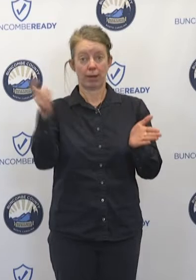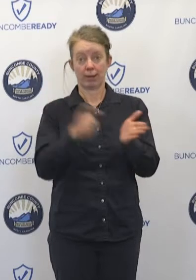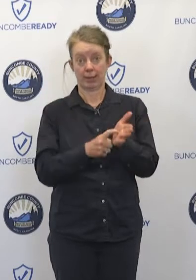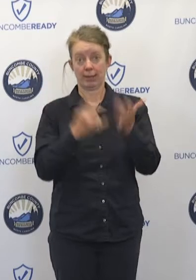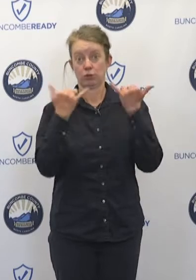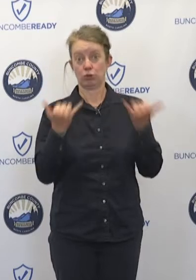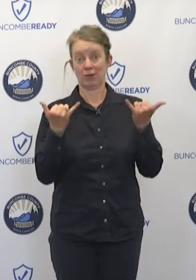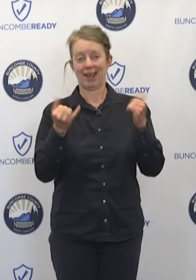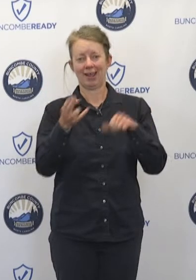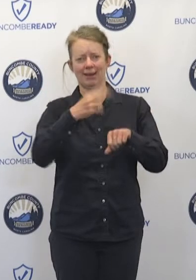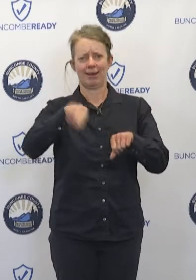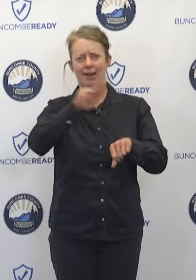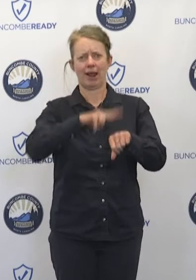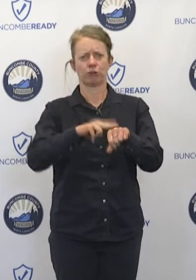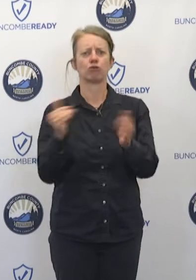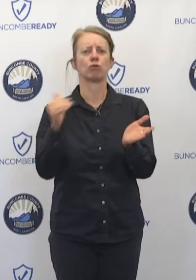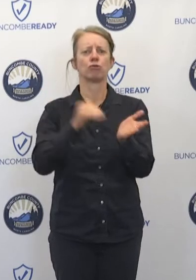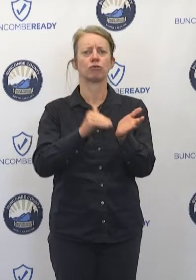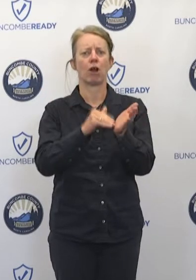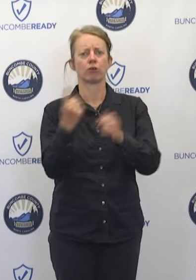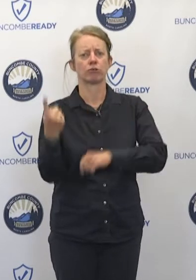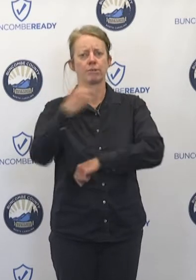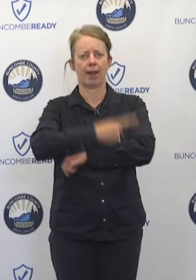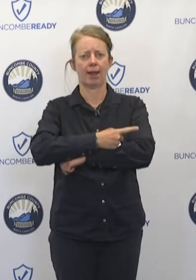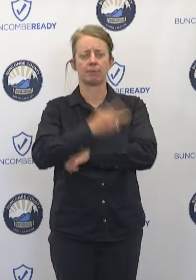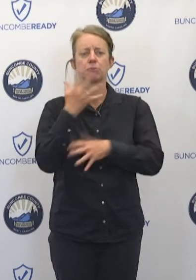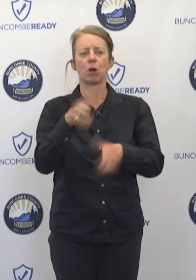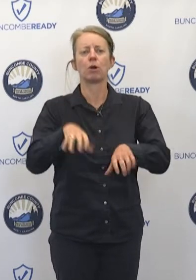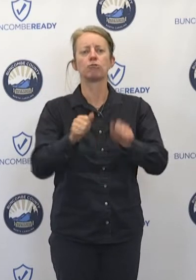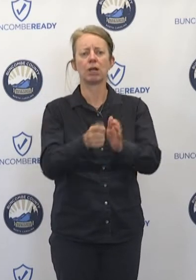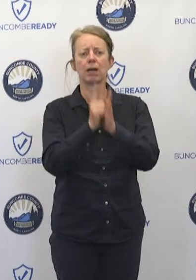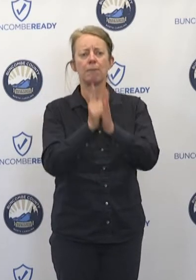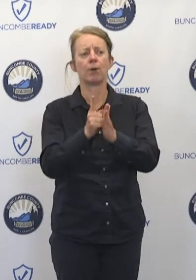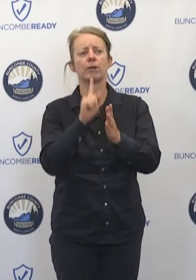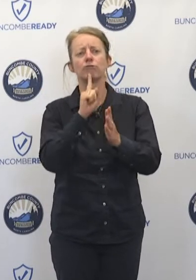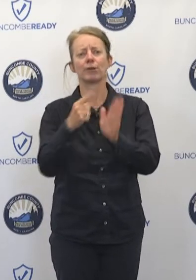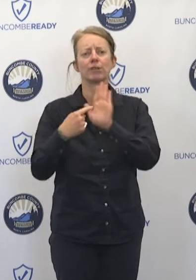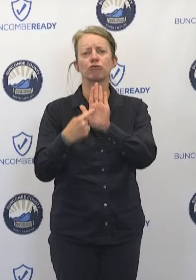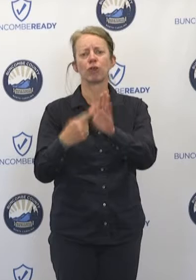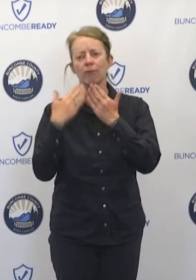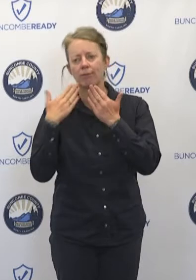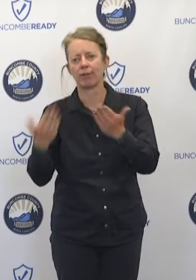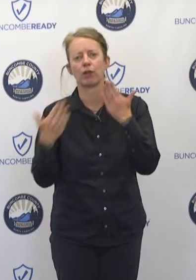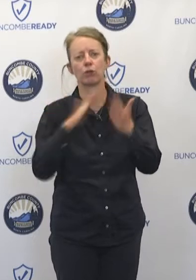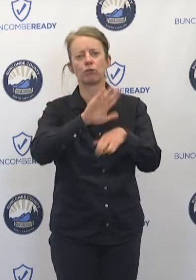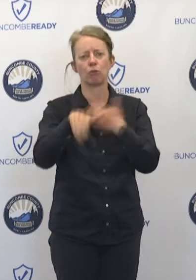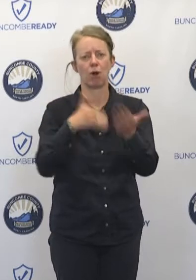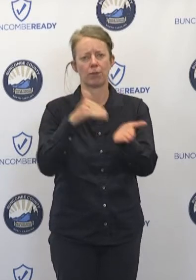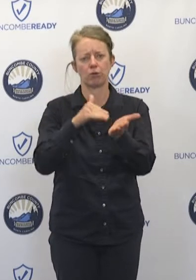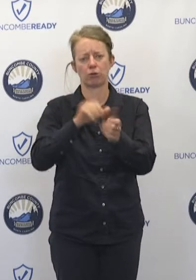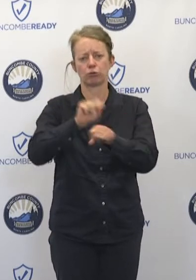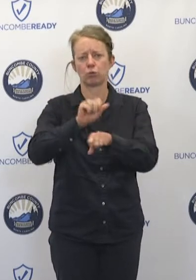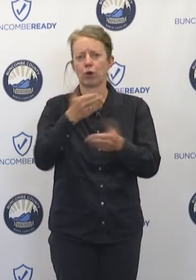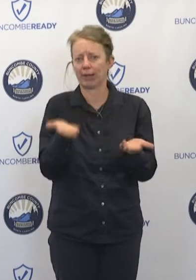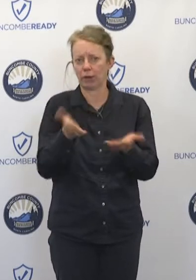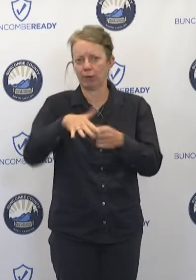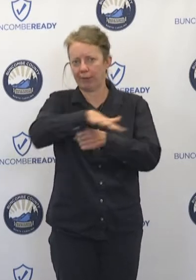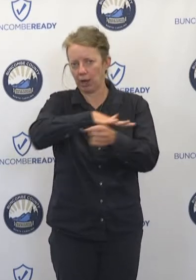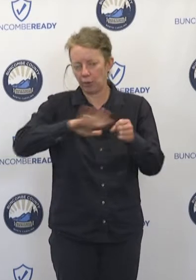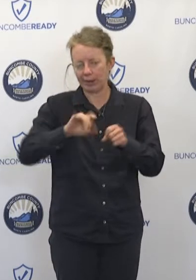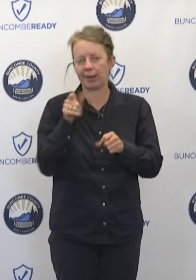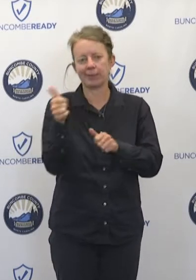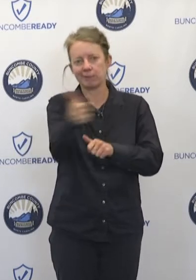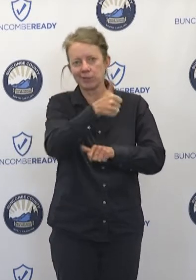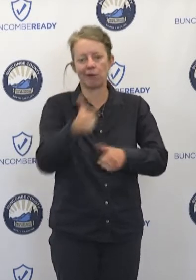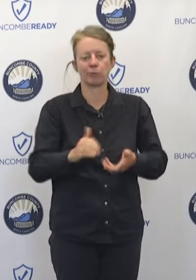National Doctors Day and take a moment to show appreciation to our area doctors who have been hand in hand with public health